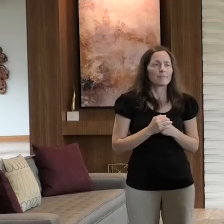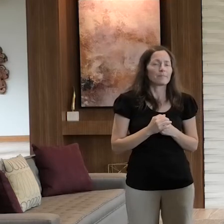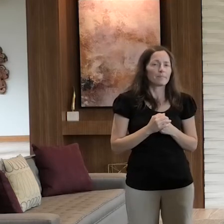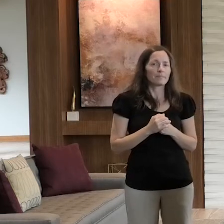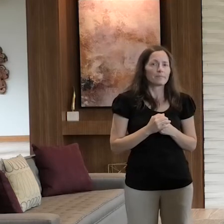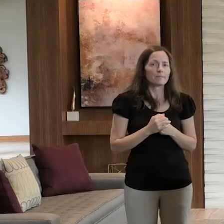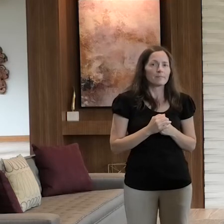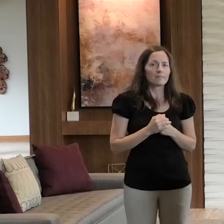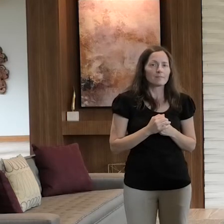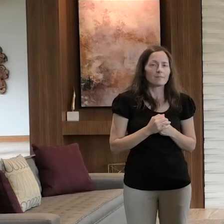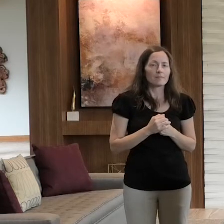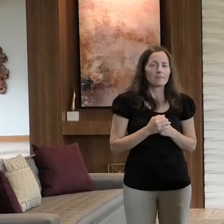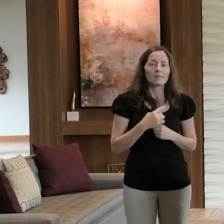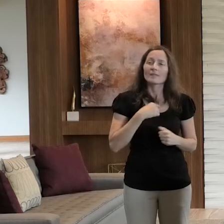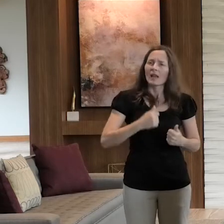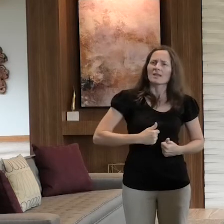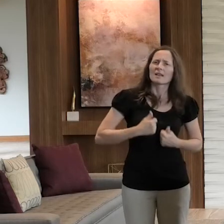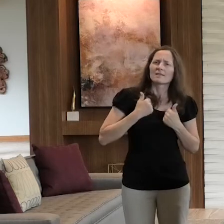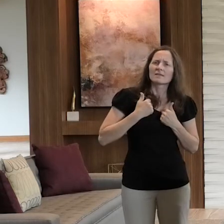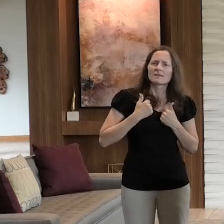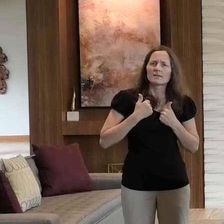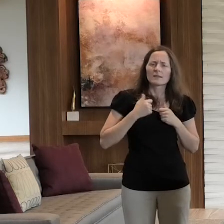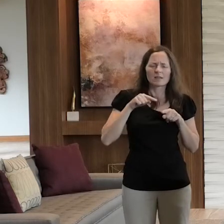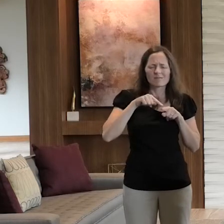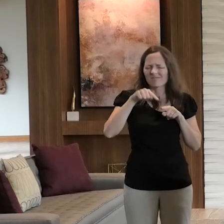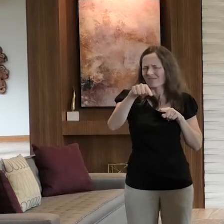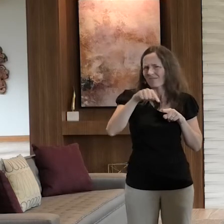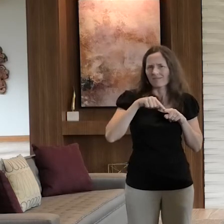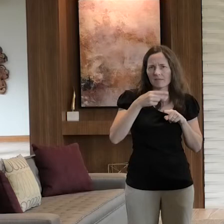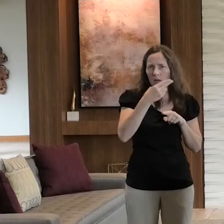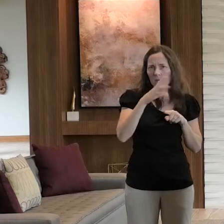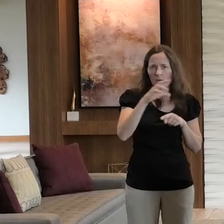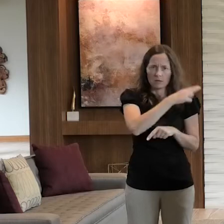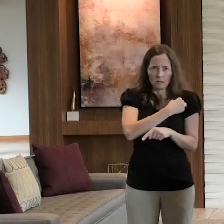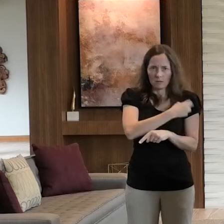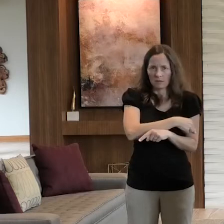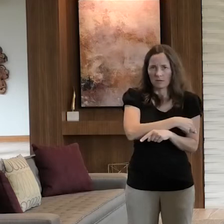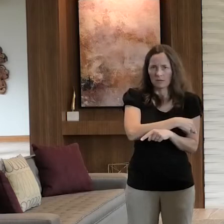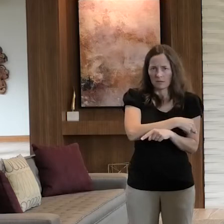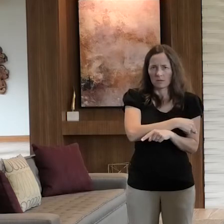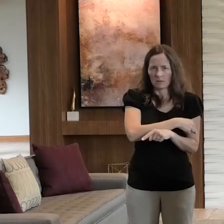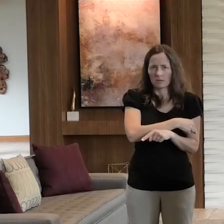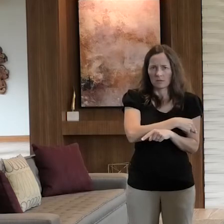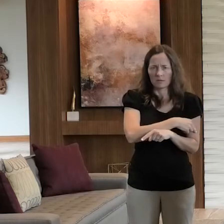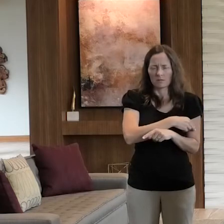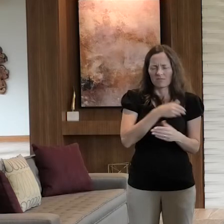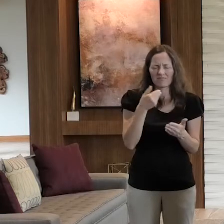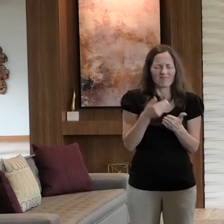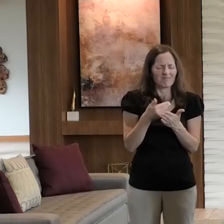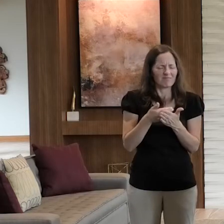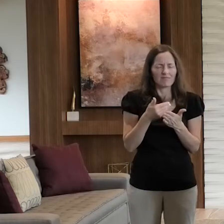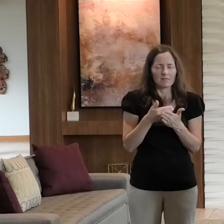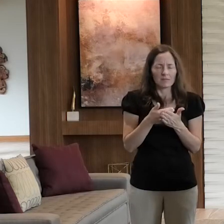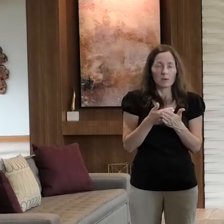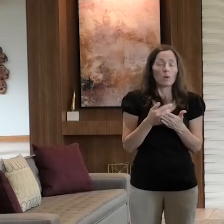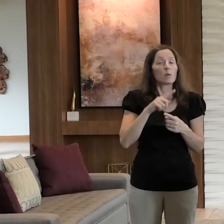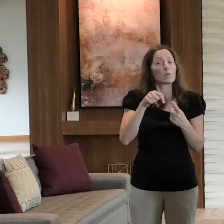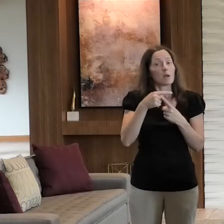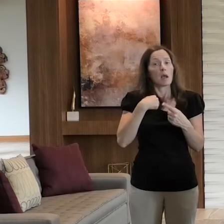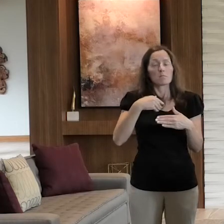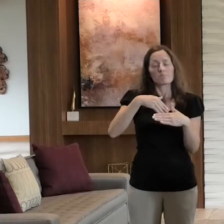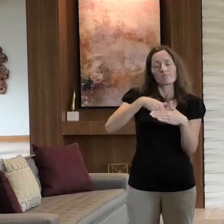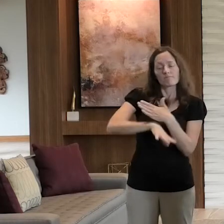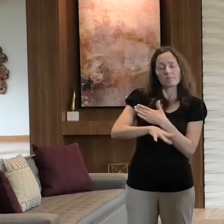I live a couple blocks from Howard County Hospital, and I have the privilege when I go in to see patients,